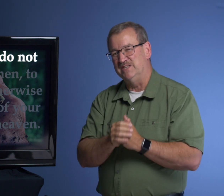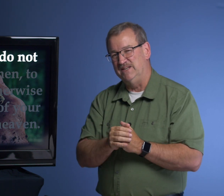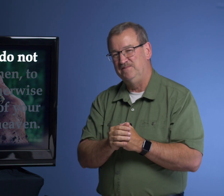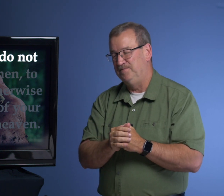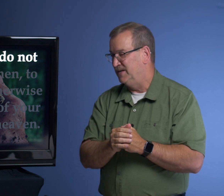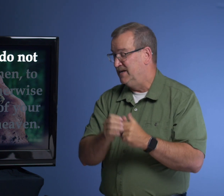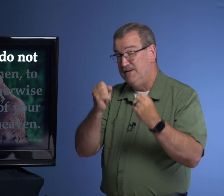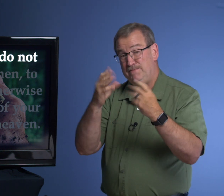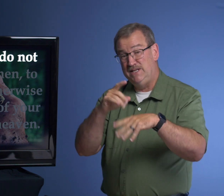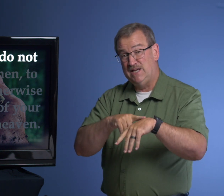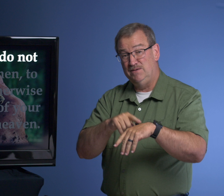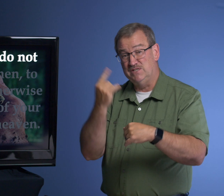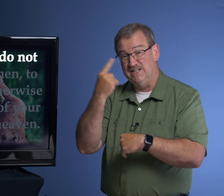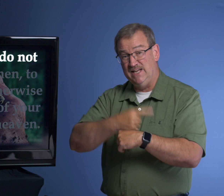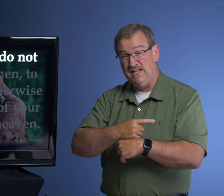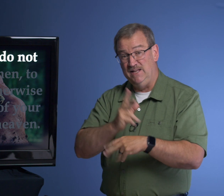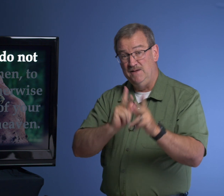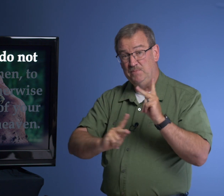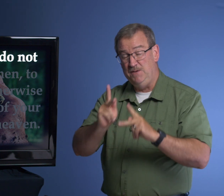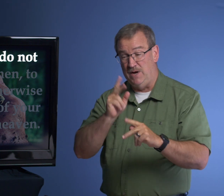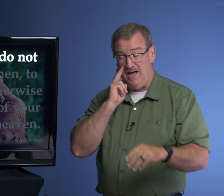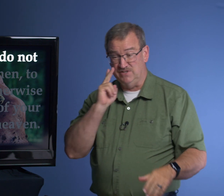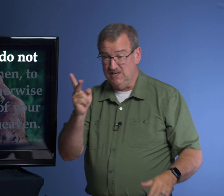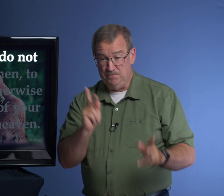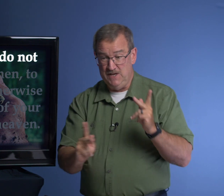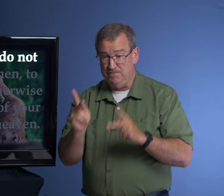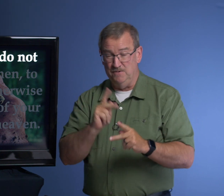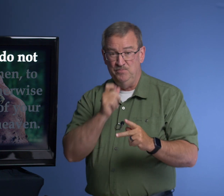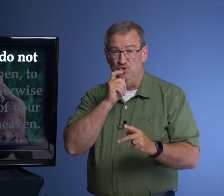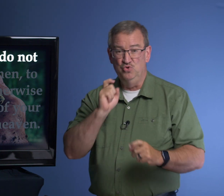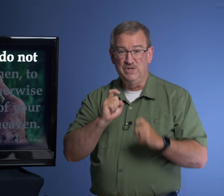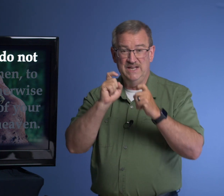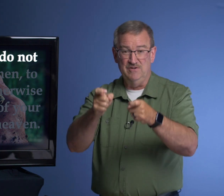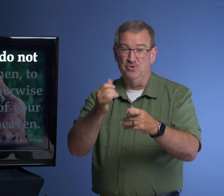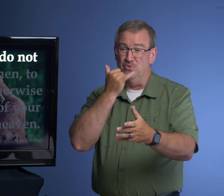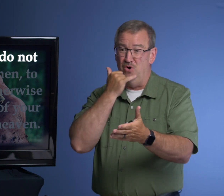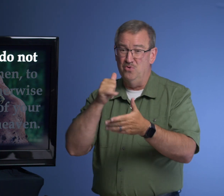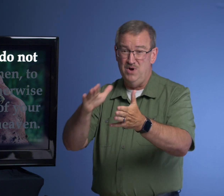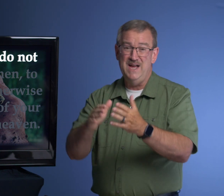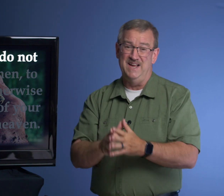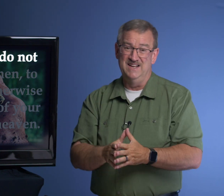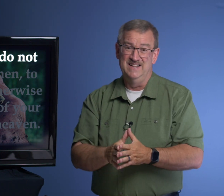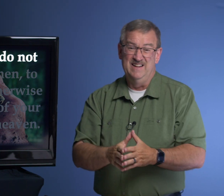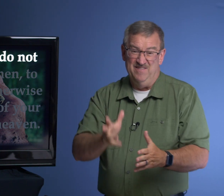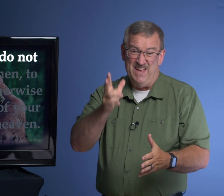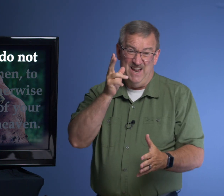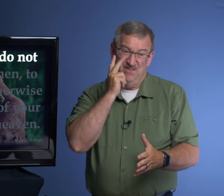Interesting. Many times today, I've seen people who give the wrong way. And I've